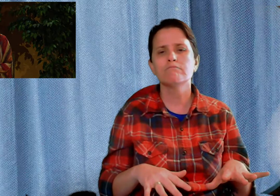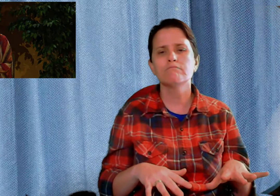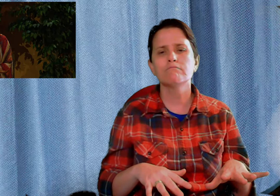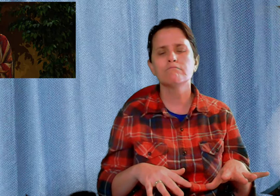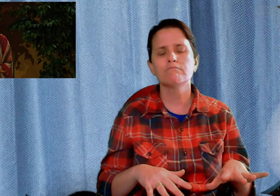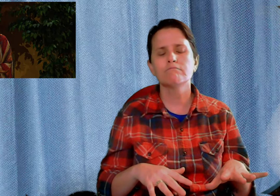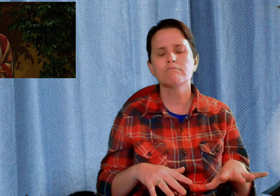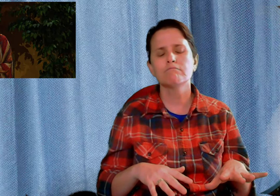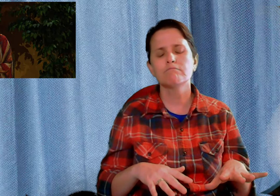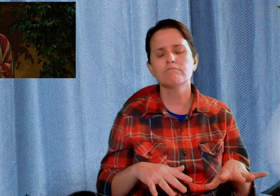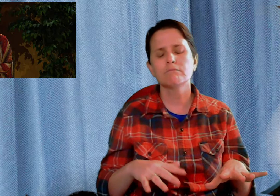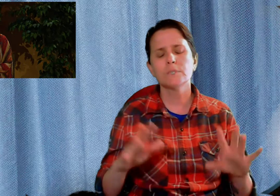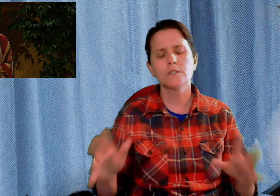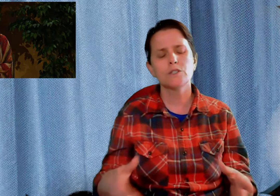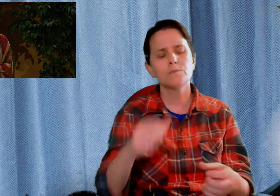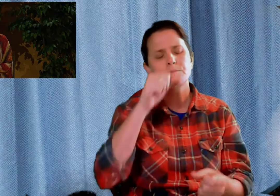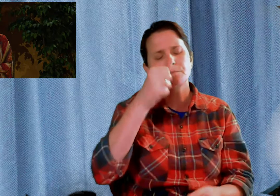Once again, breathing in